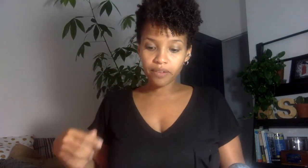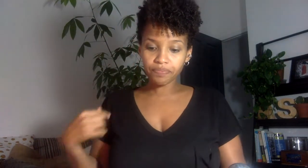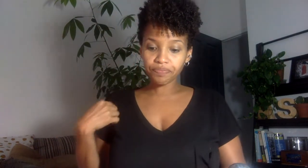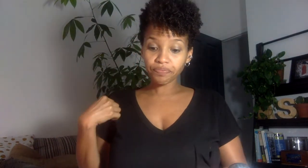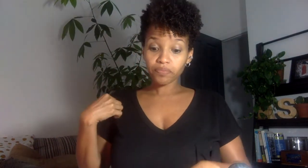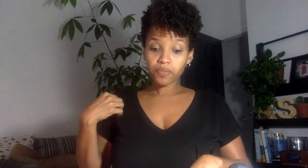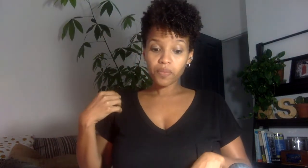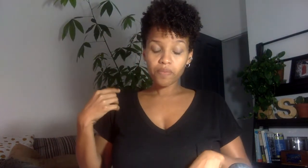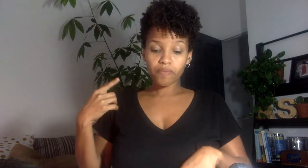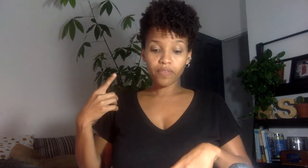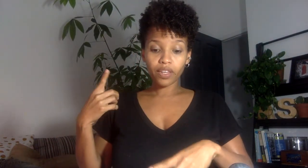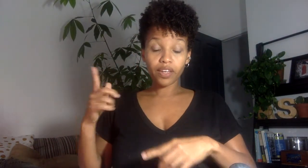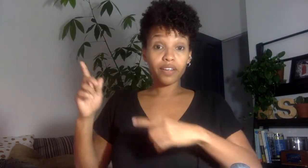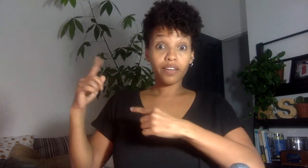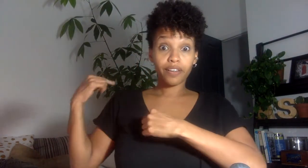sorry,